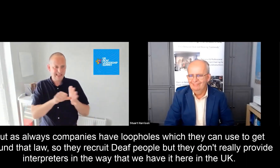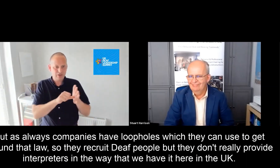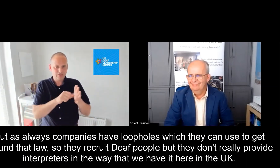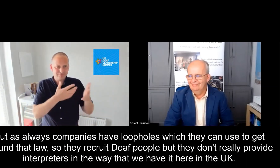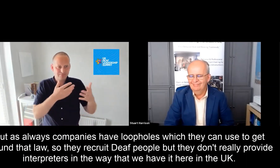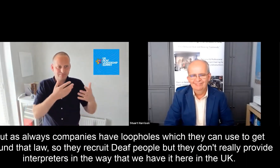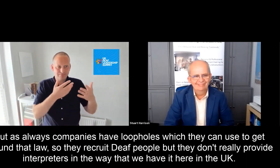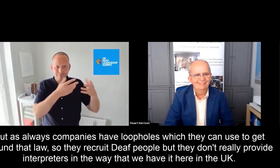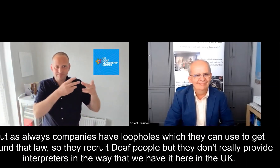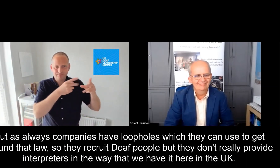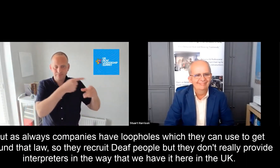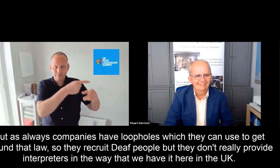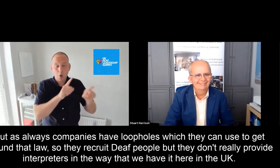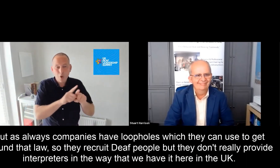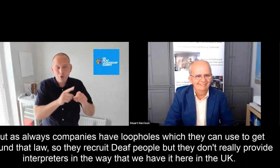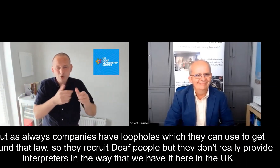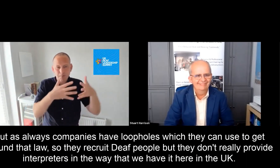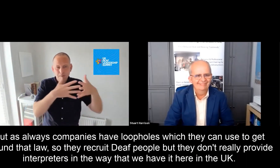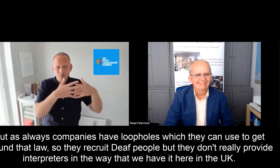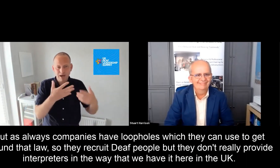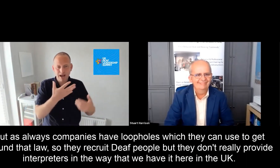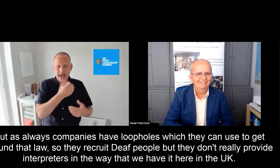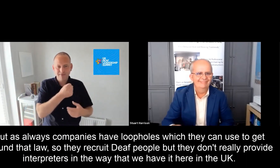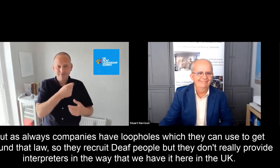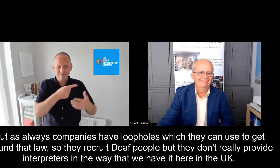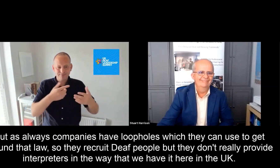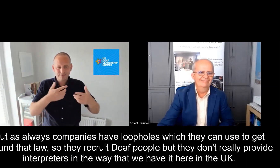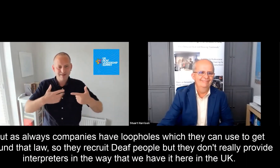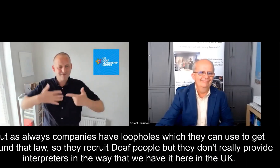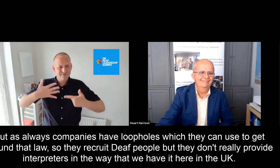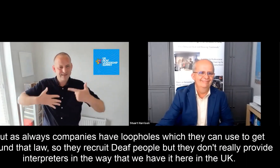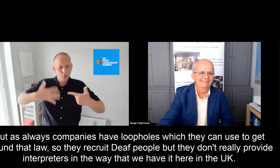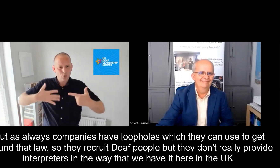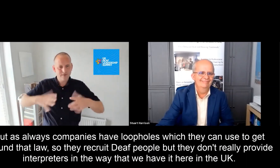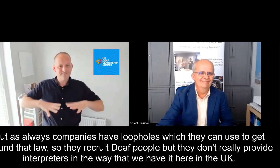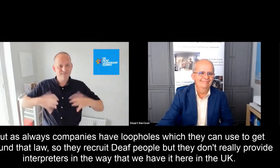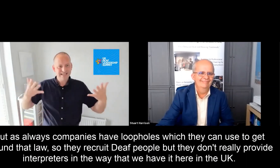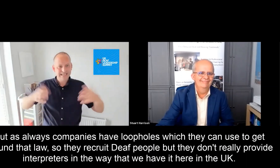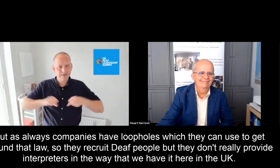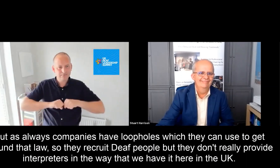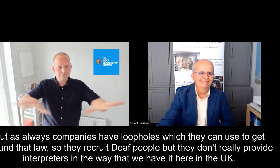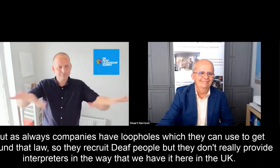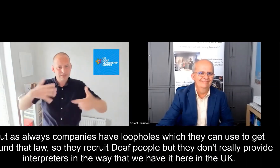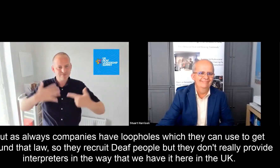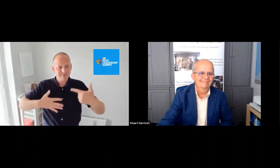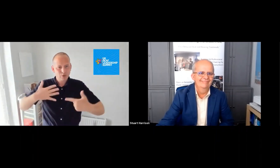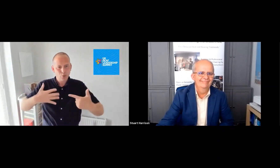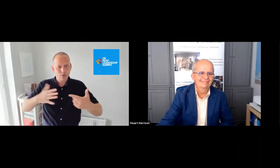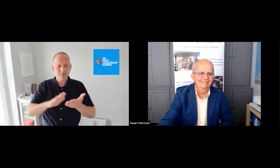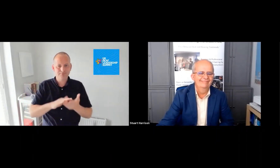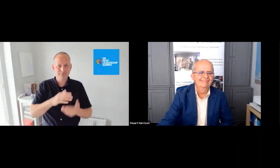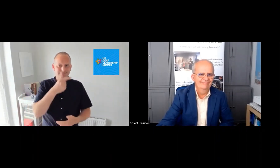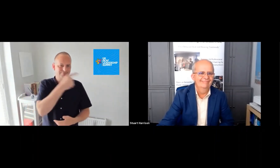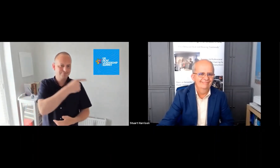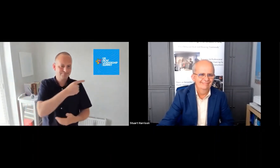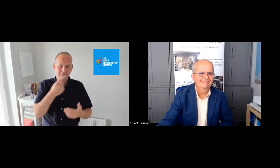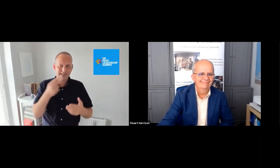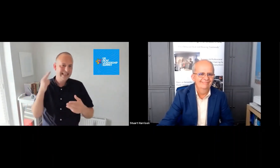but they don't really provide interpreters in the way that we have here in the UK. And also there's a free video